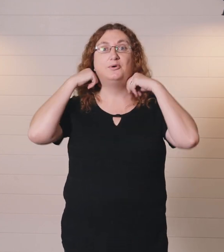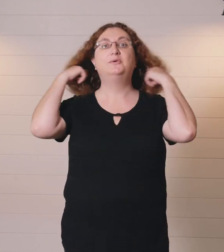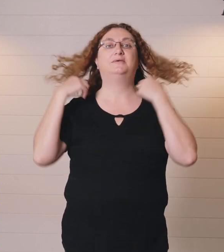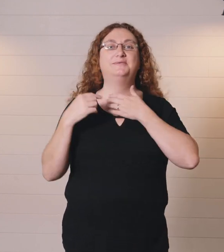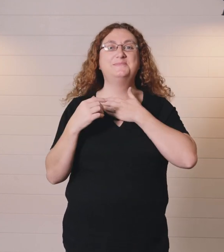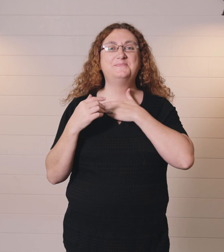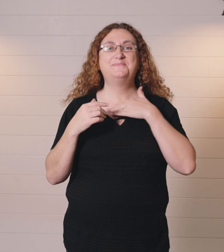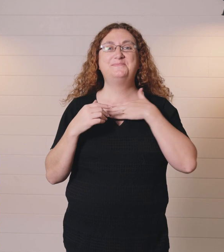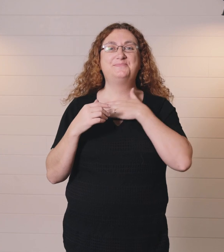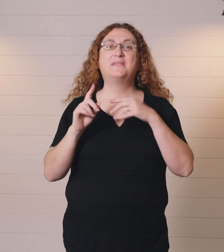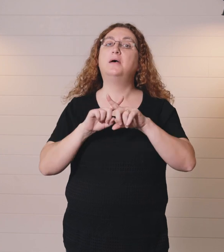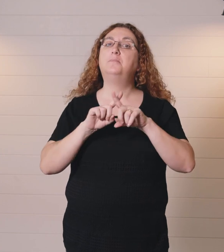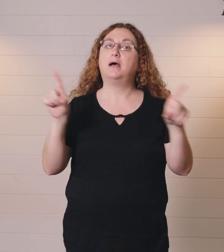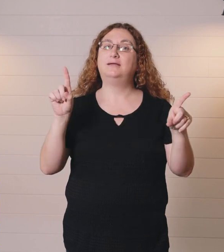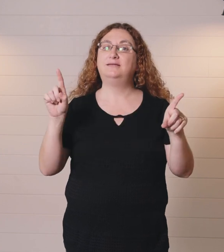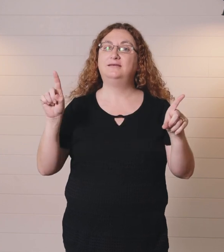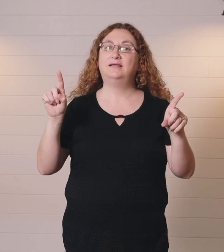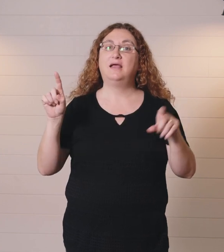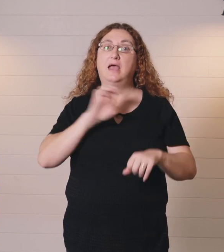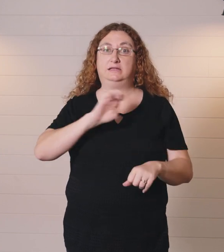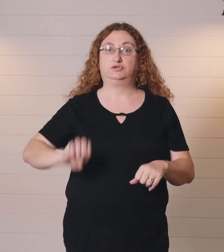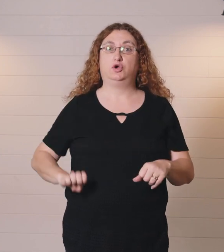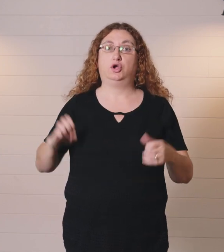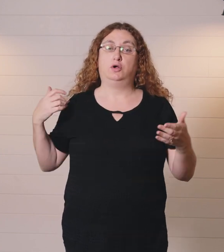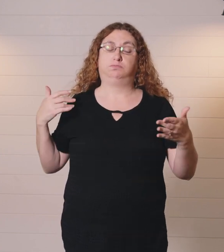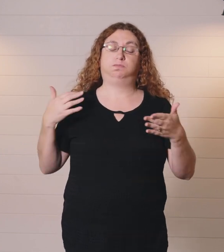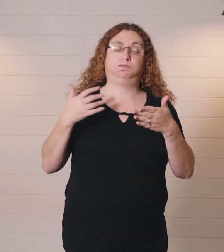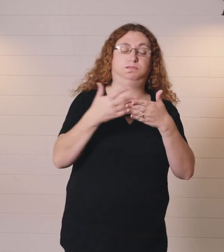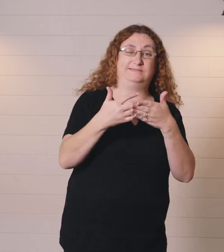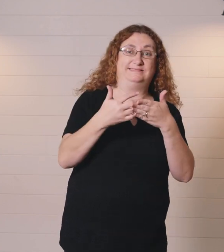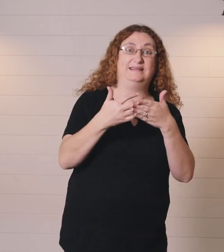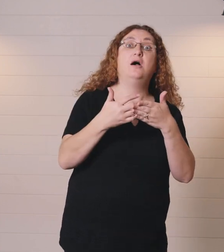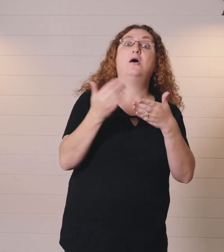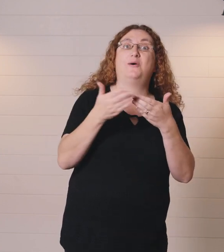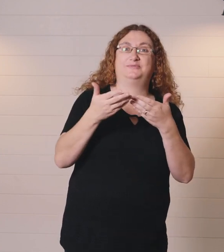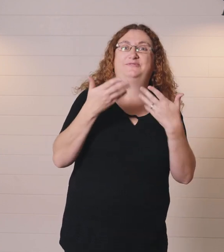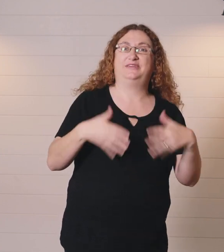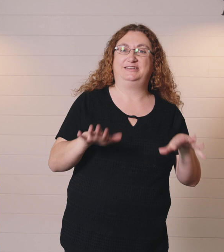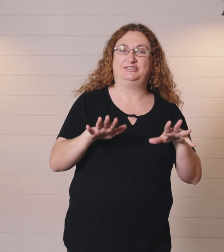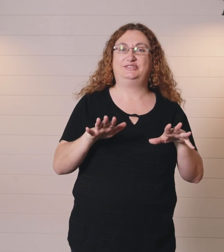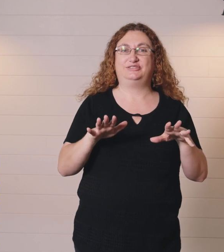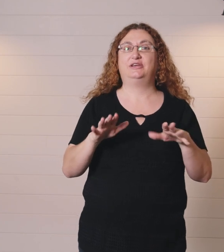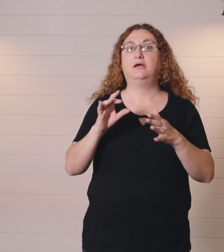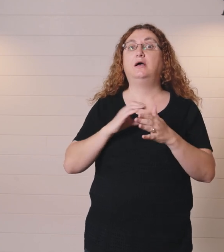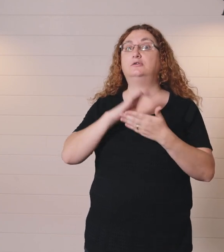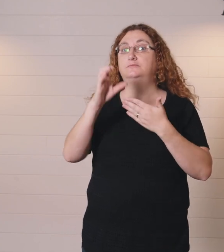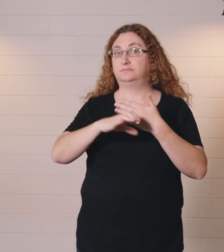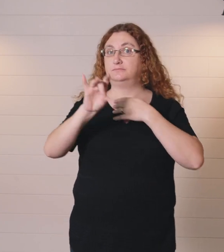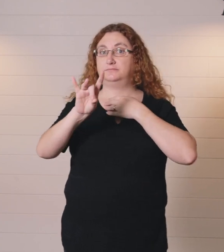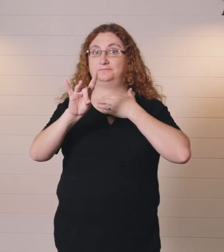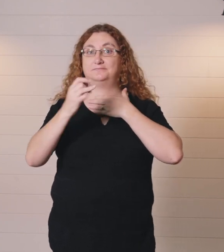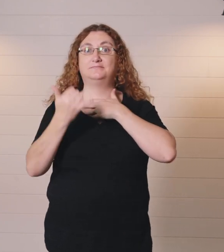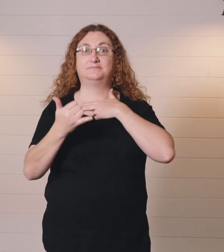But we are nearing the end of our study of Esther. We're in chapter 8, and so I encourage you to have your Bibles open. And we have noted many times